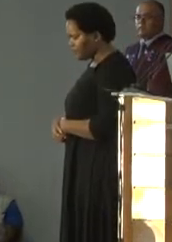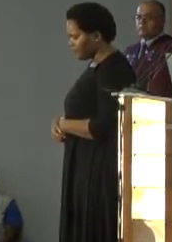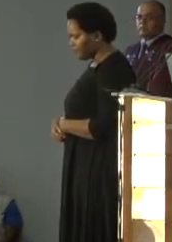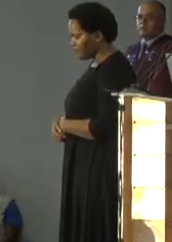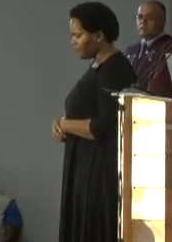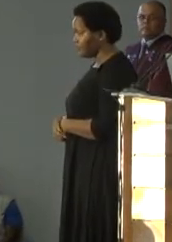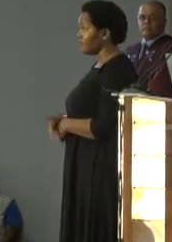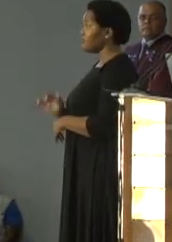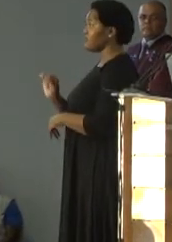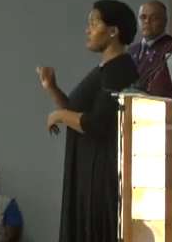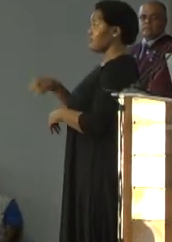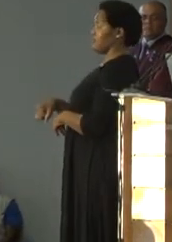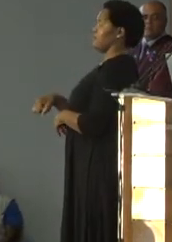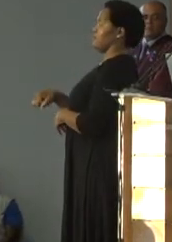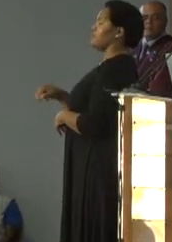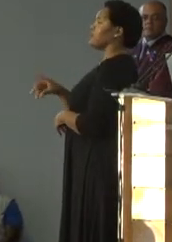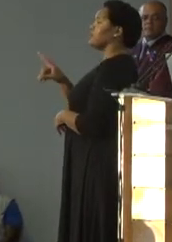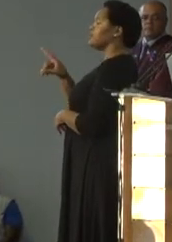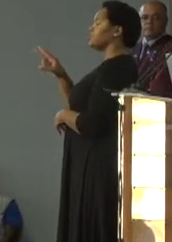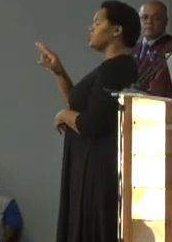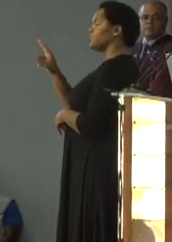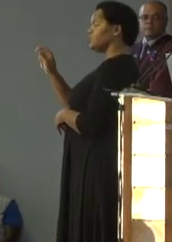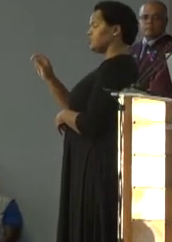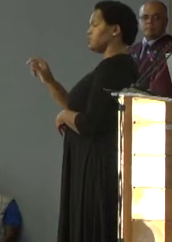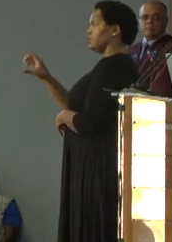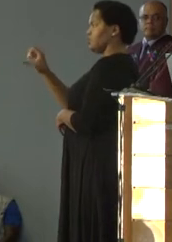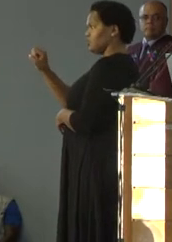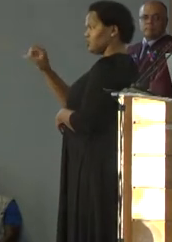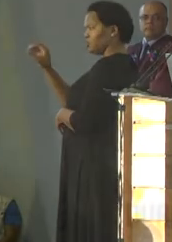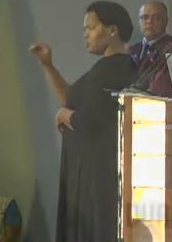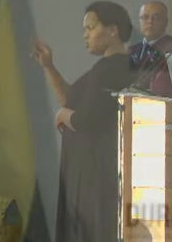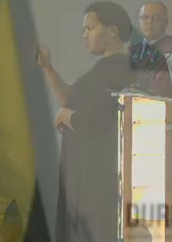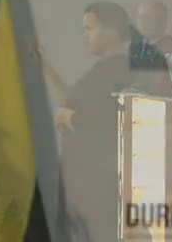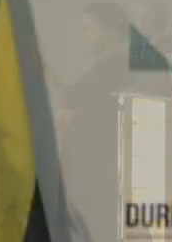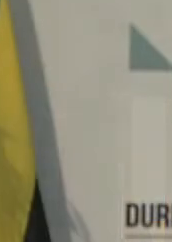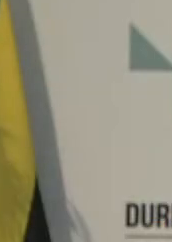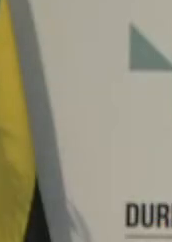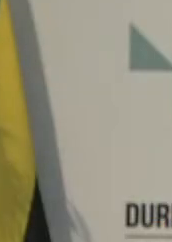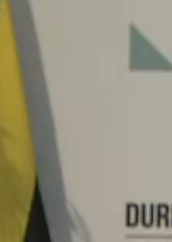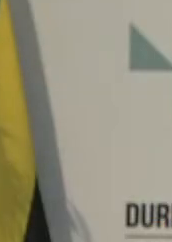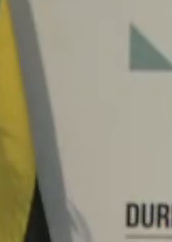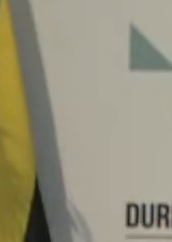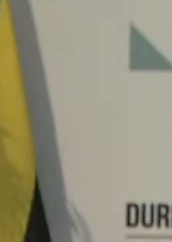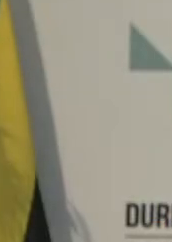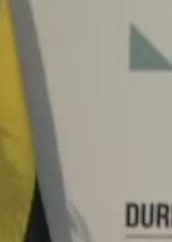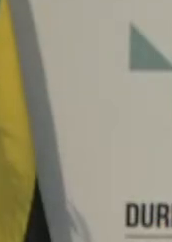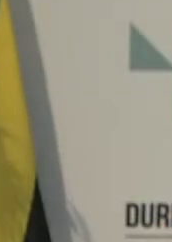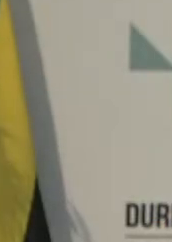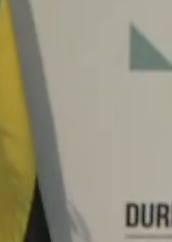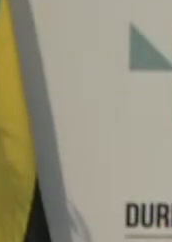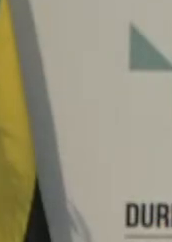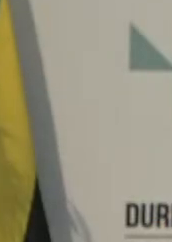The state of the University address does three simple things.